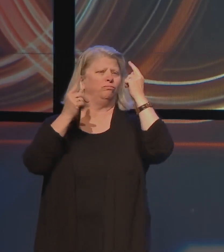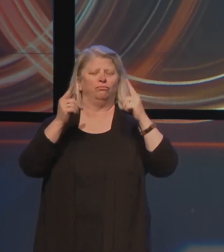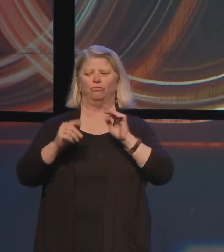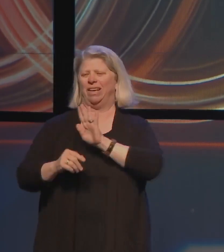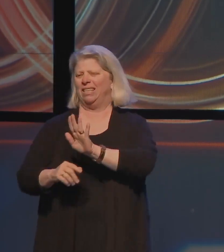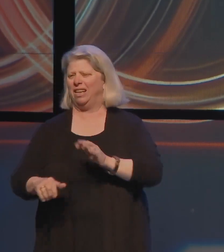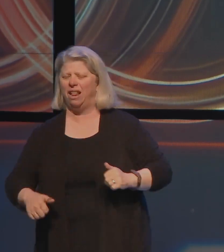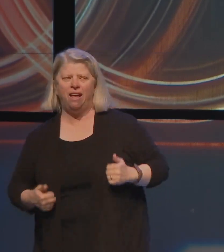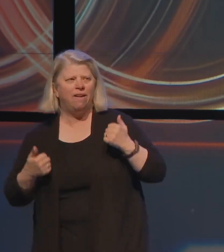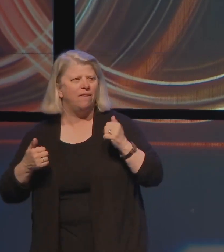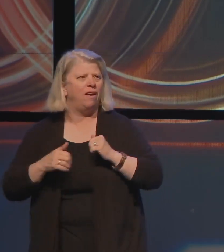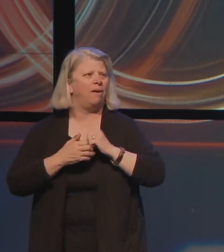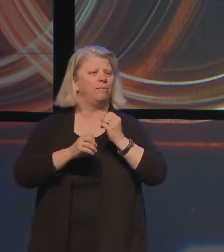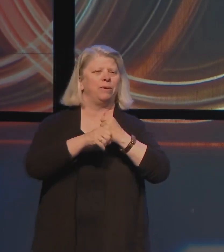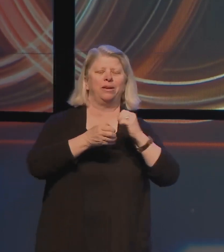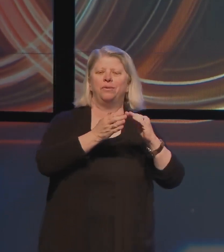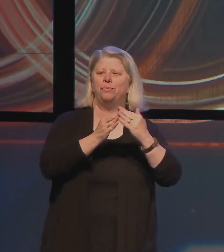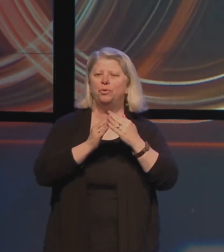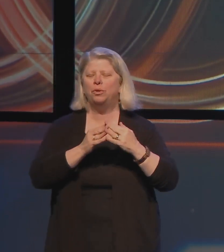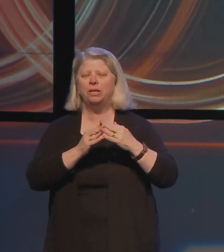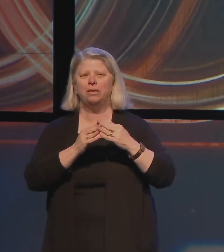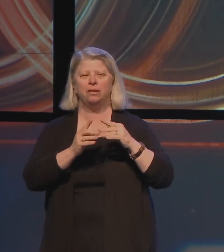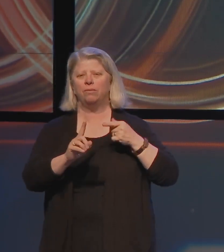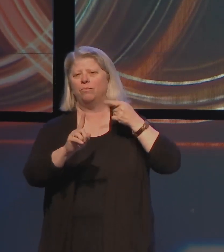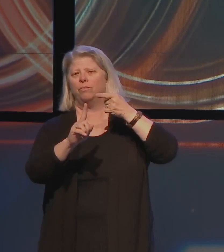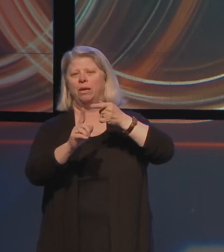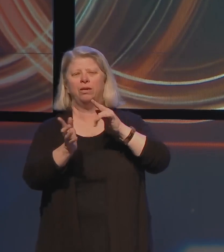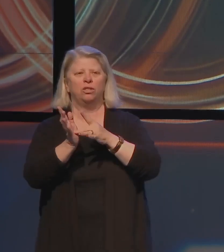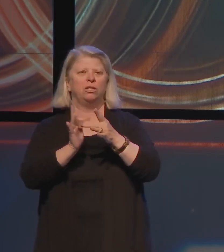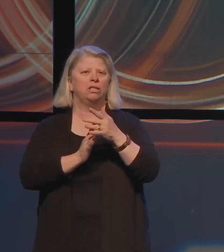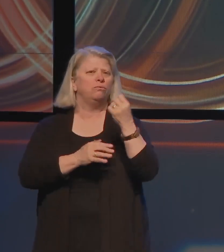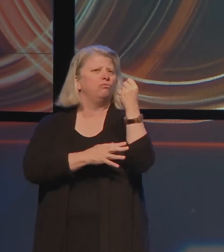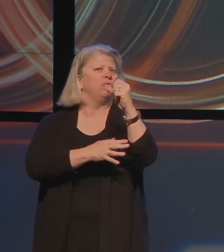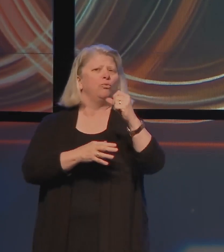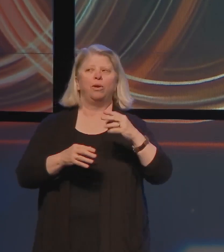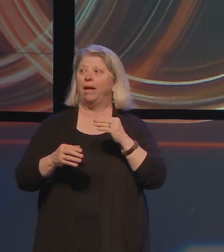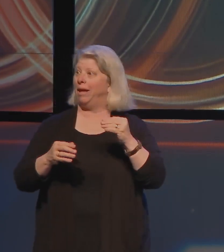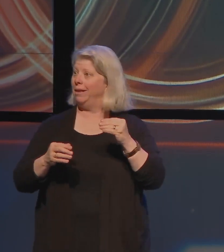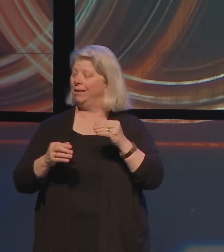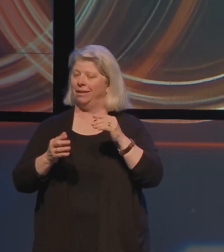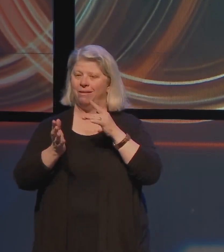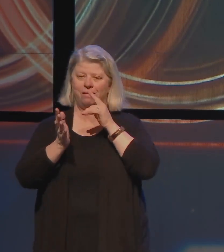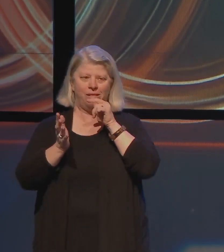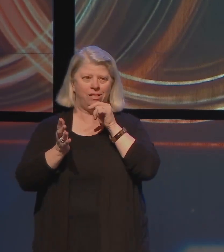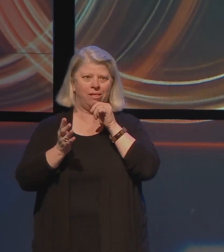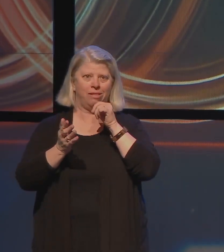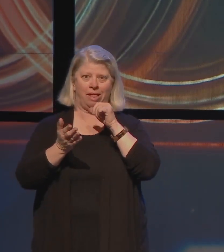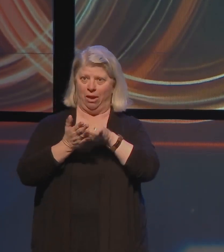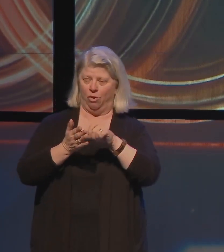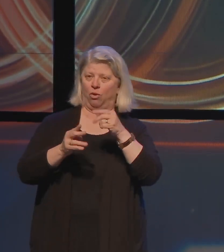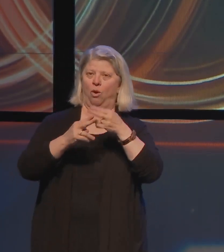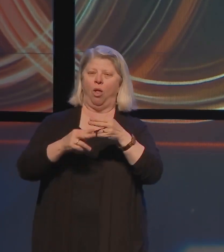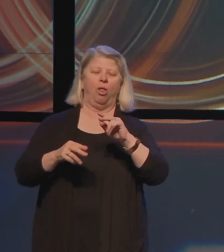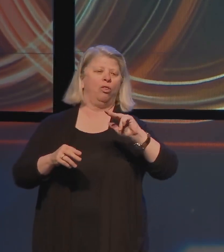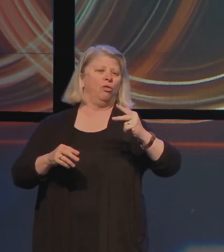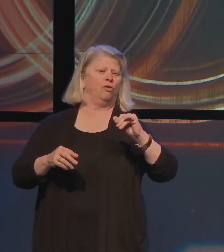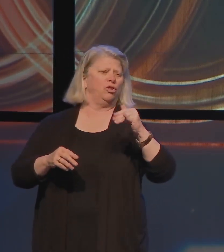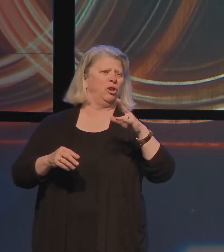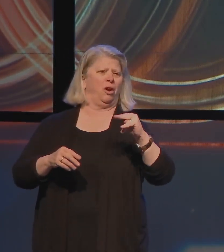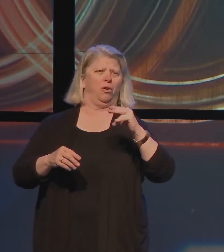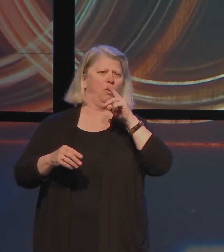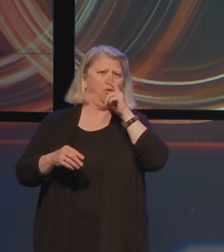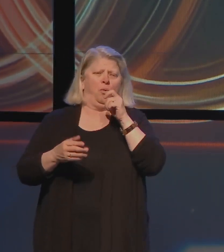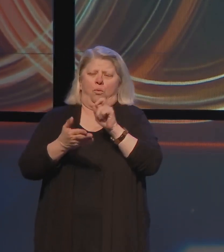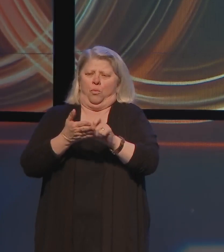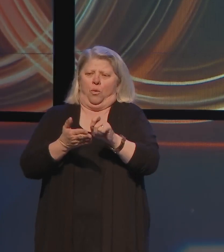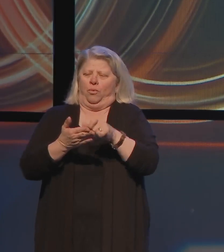of Jesus, how they created communities around this Jesus movement. And there's this little letter called 3 John. And we don't really know who wrote the